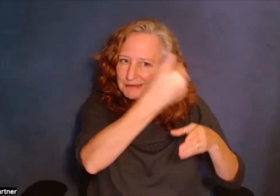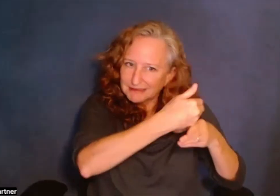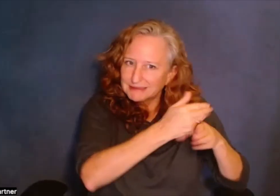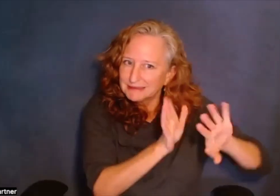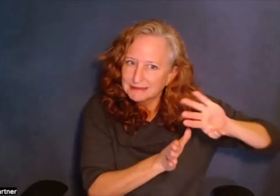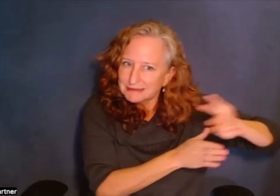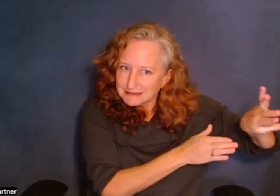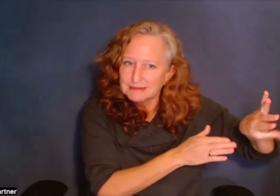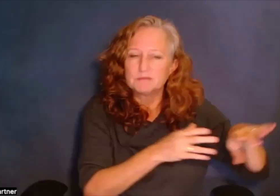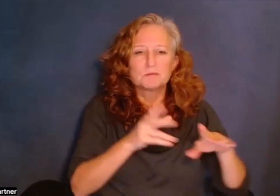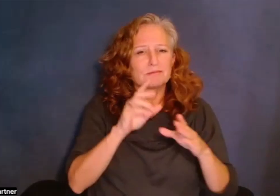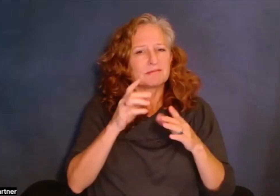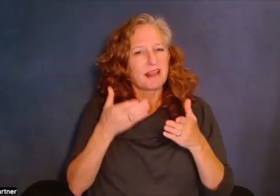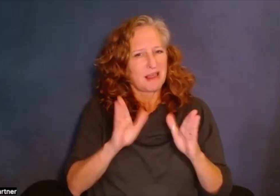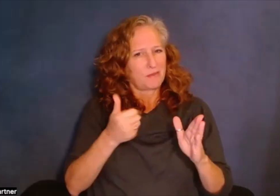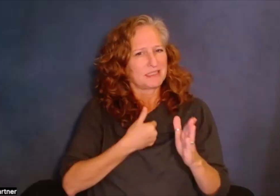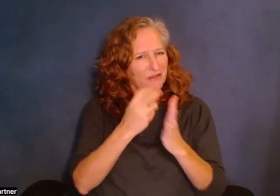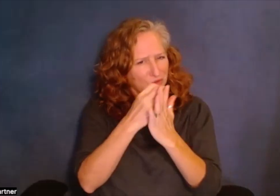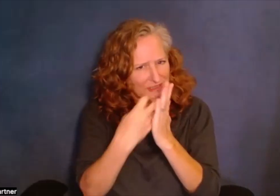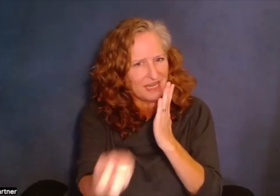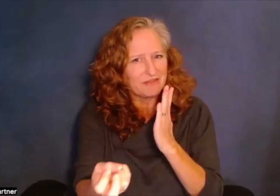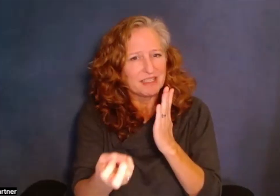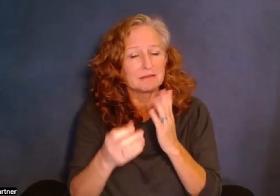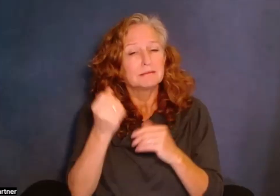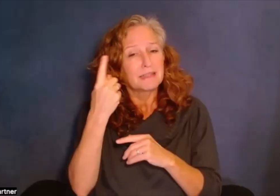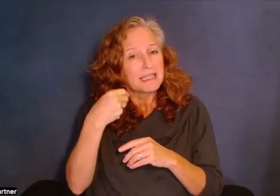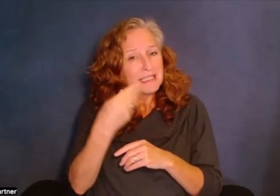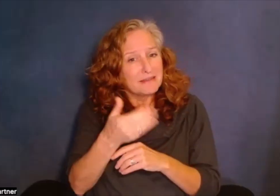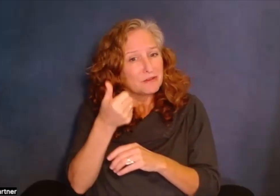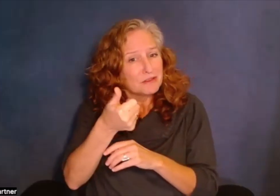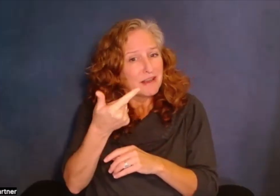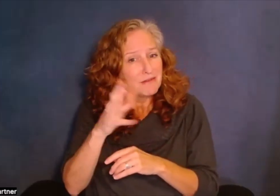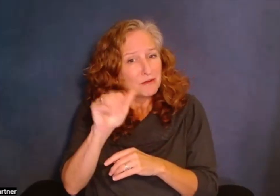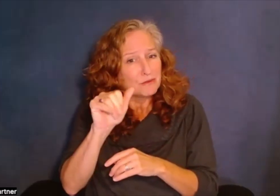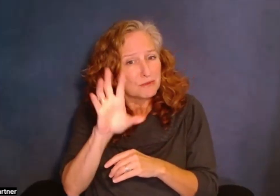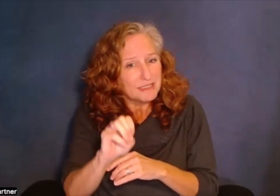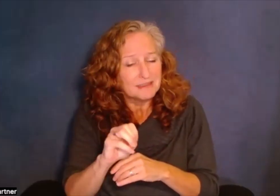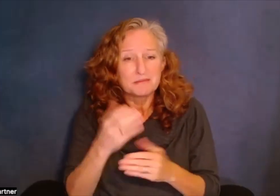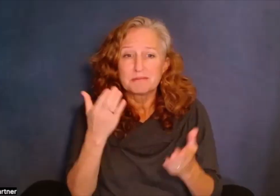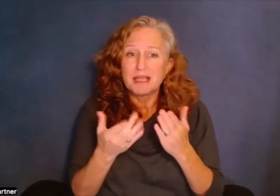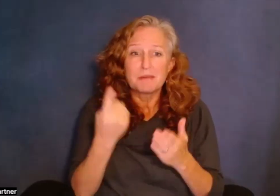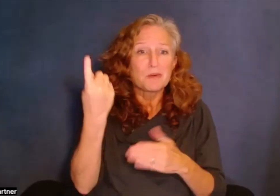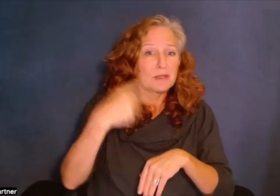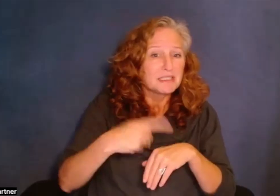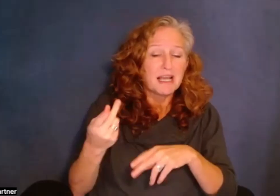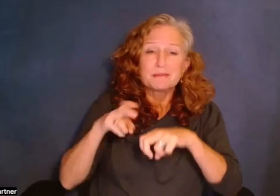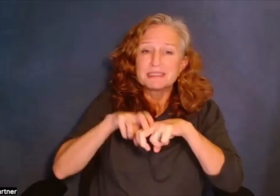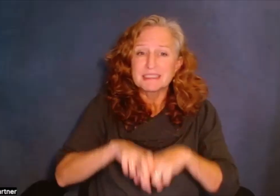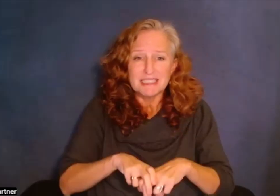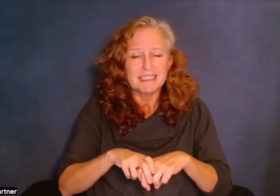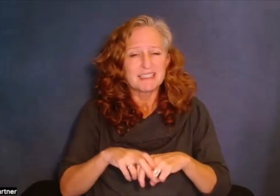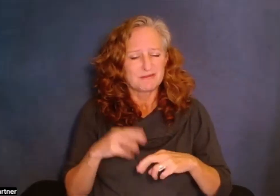accessibility. Repurpose your best ideas across platforms. Don't feel the need to reinvent the